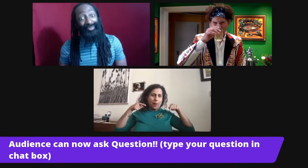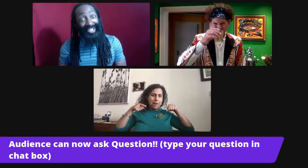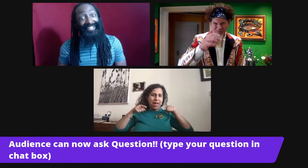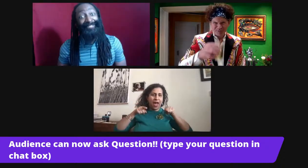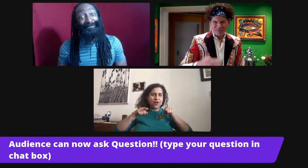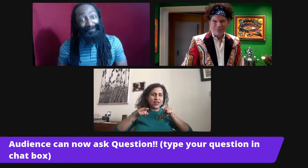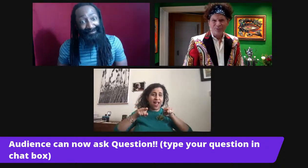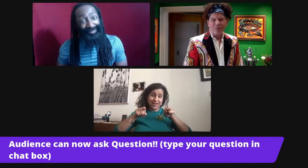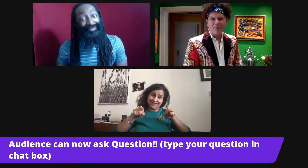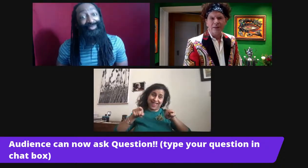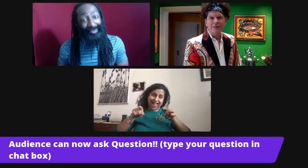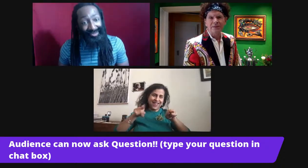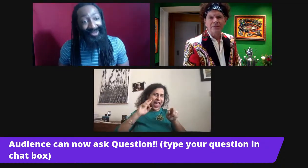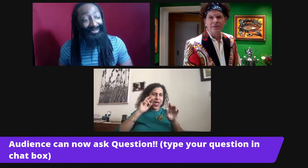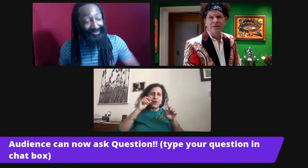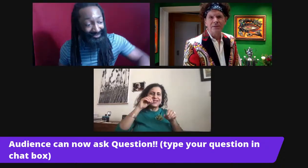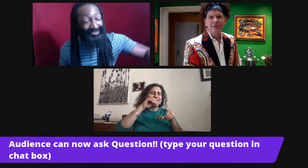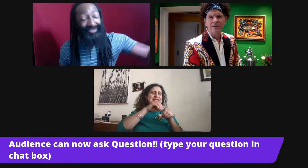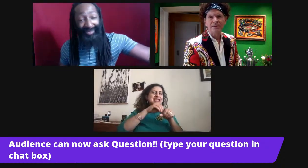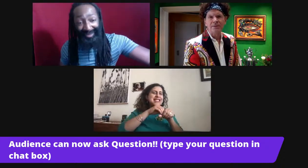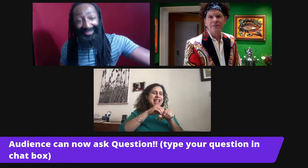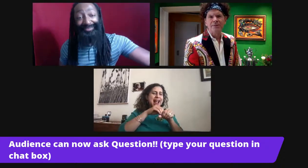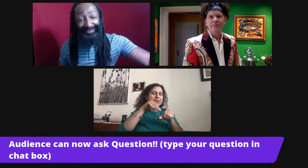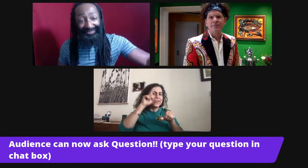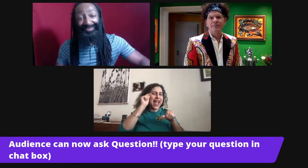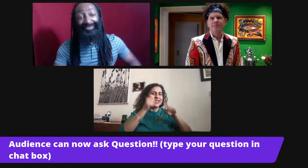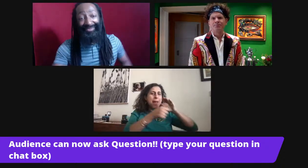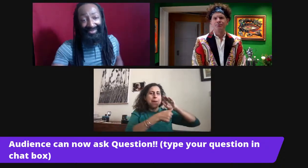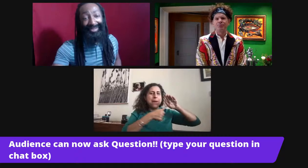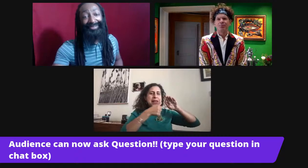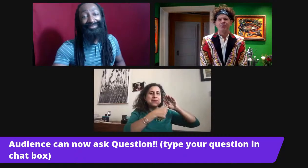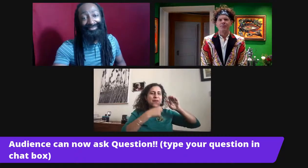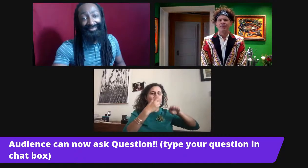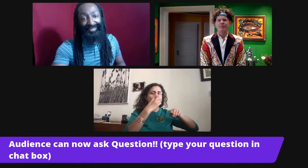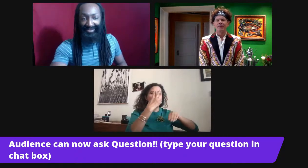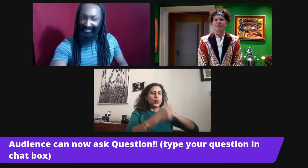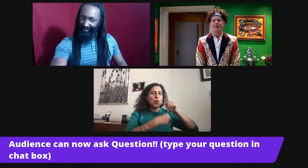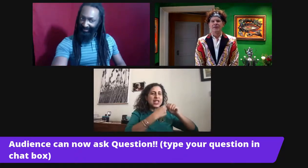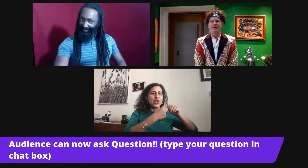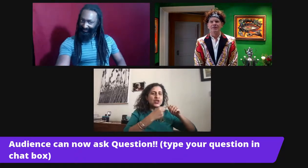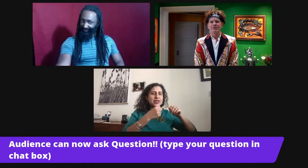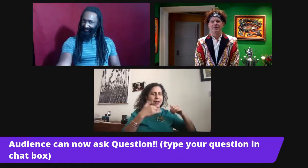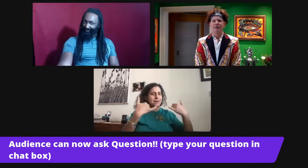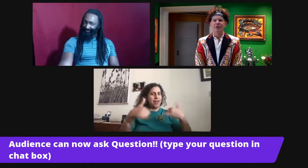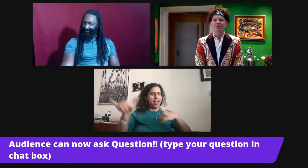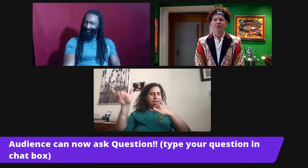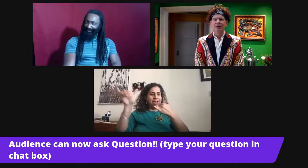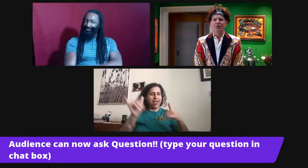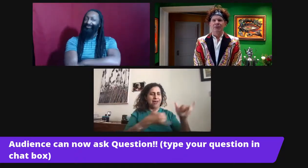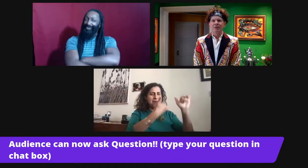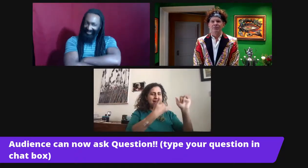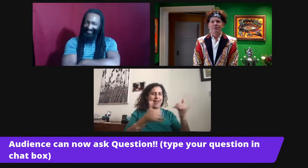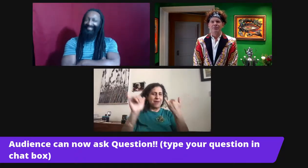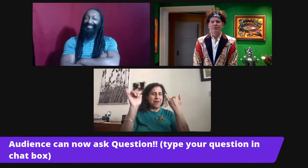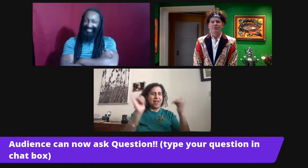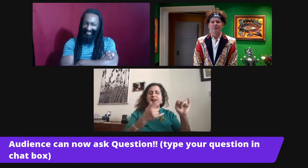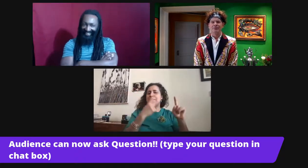And, you know, just seeing what's at the museum, they run so parallel. I worked in the Gallaudet basement for